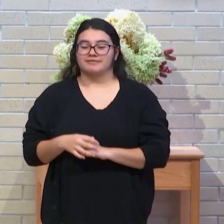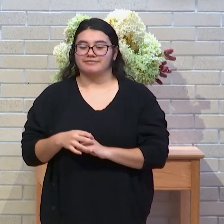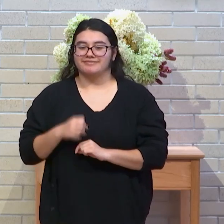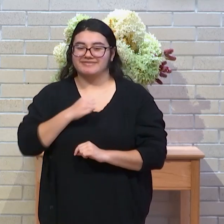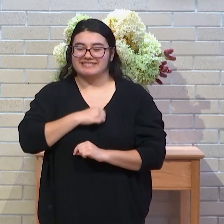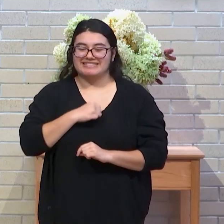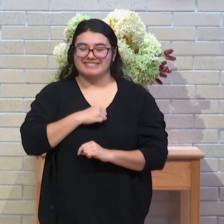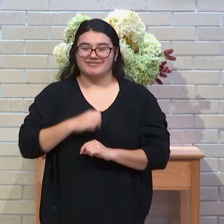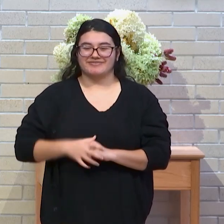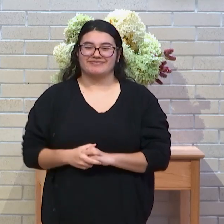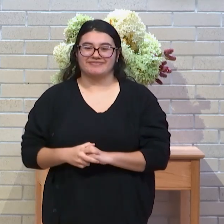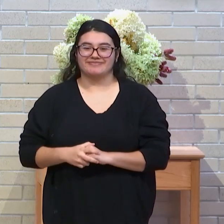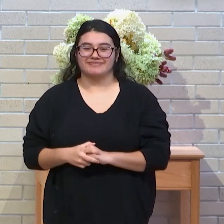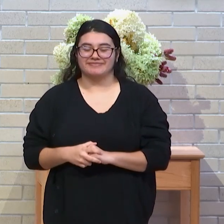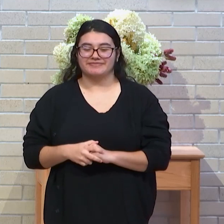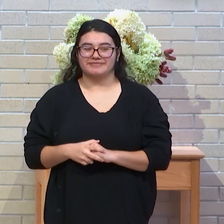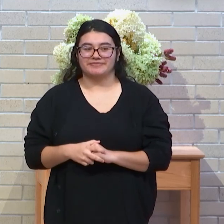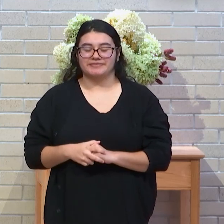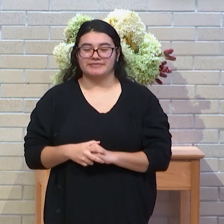technical difficulties.